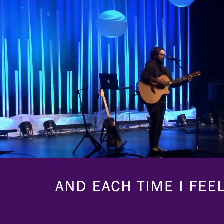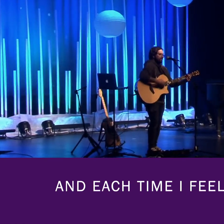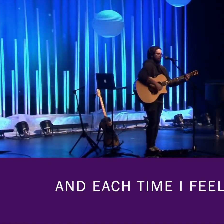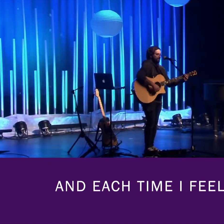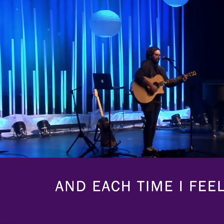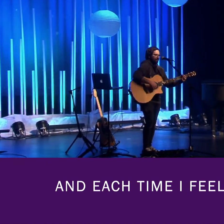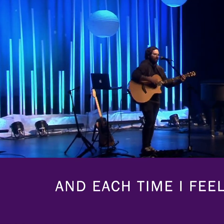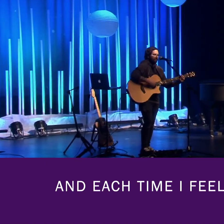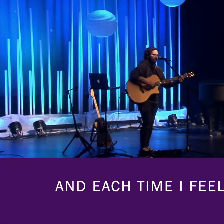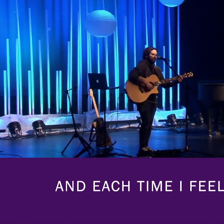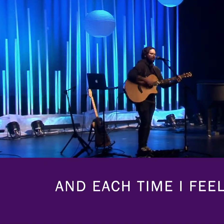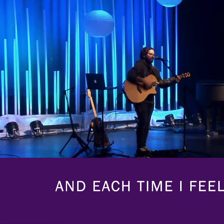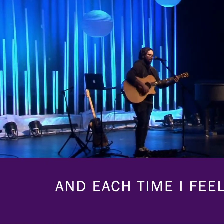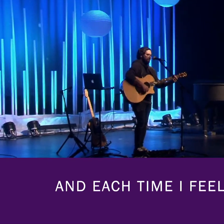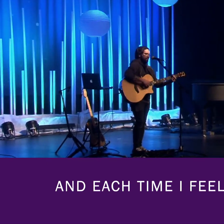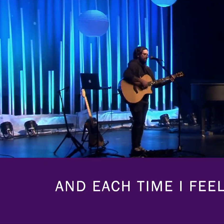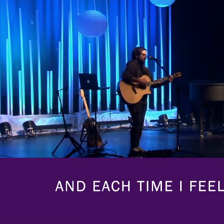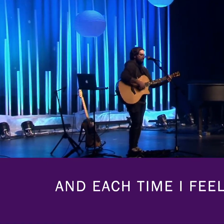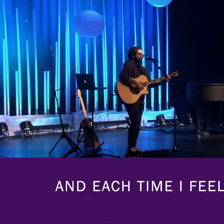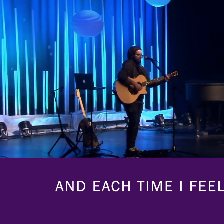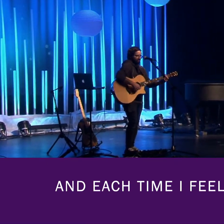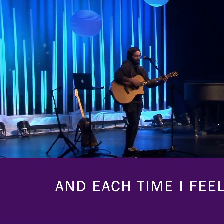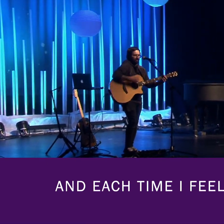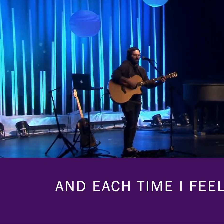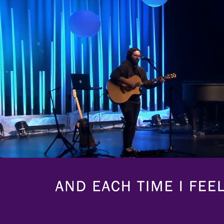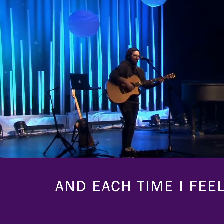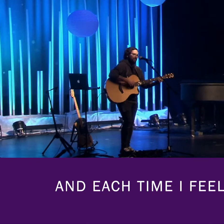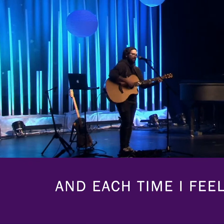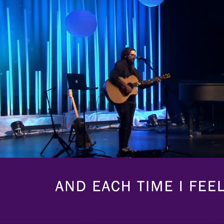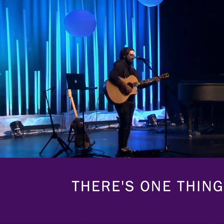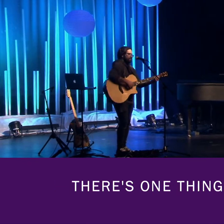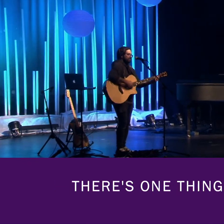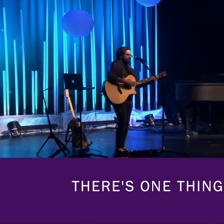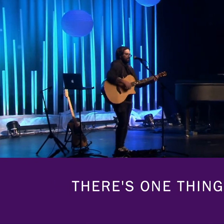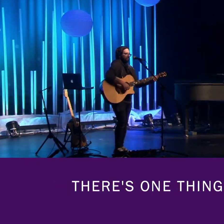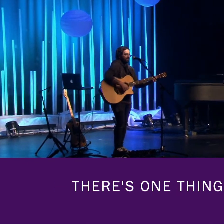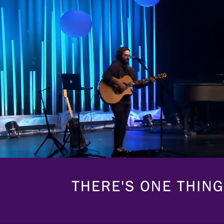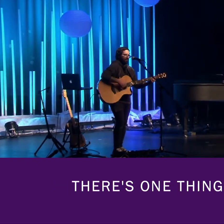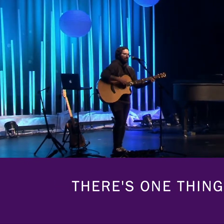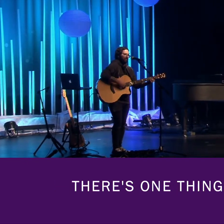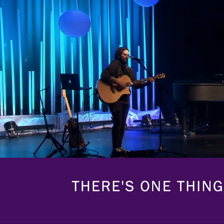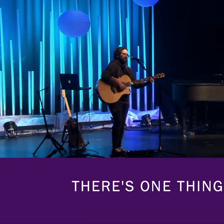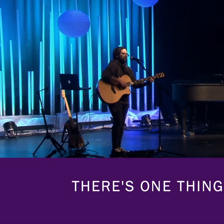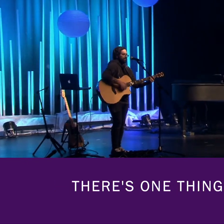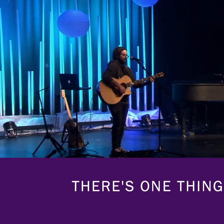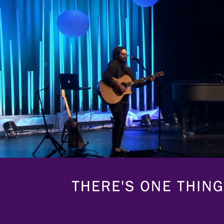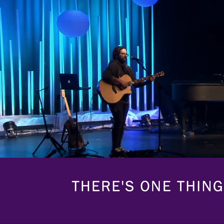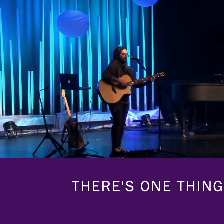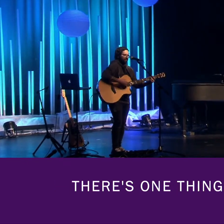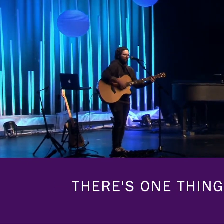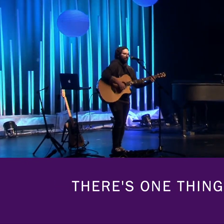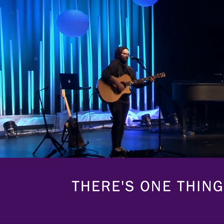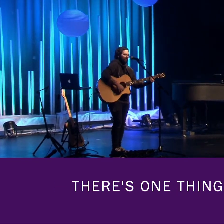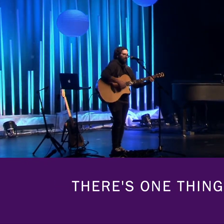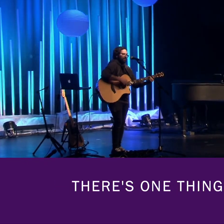time I feel like this inside, one thing I want to know.